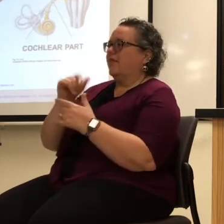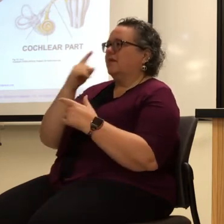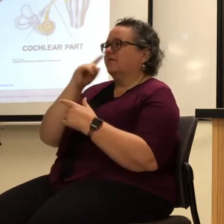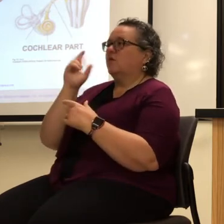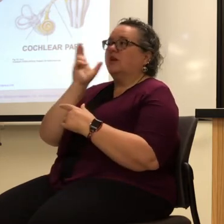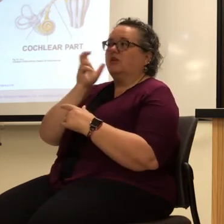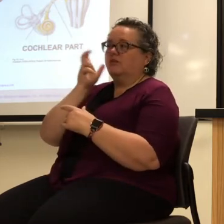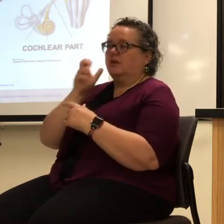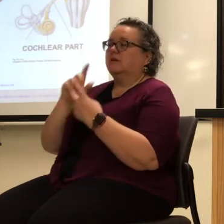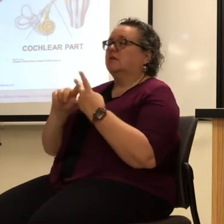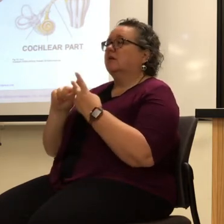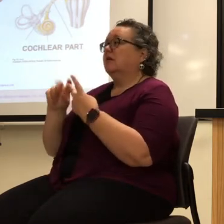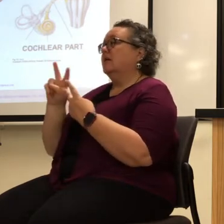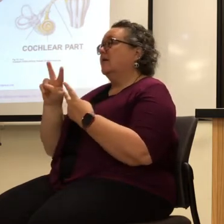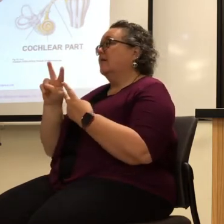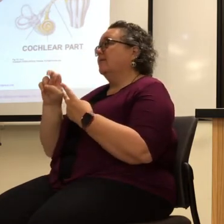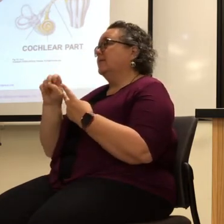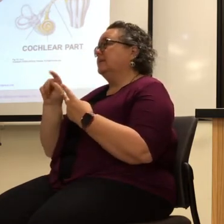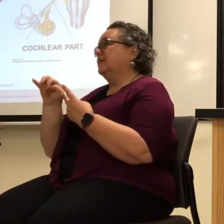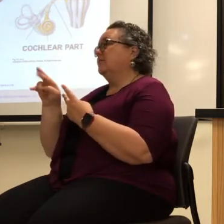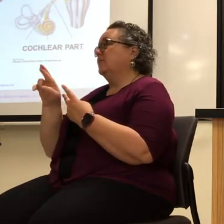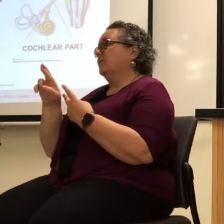The vestibular part is